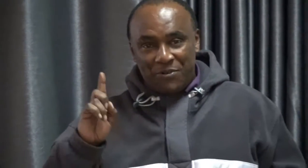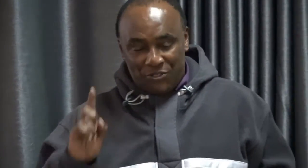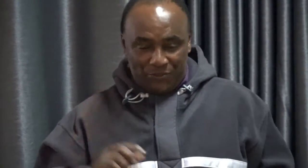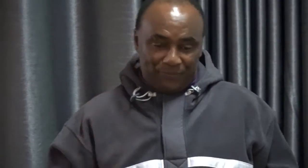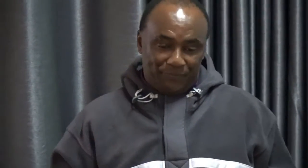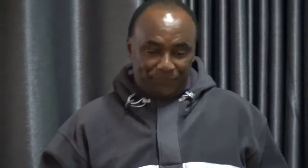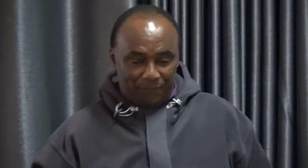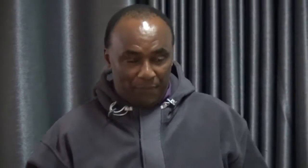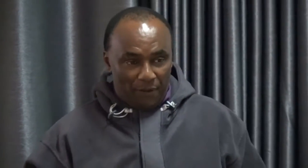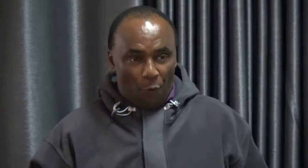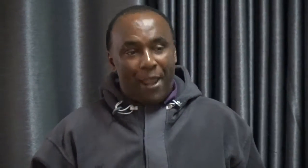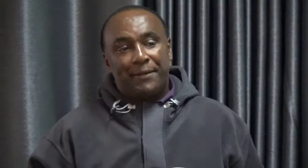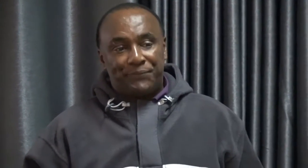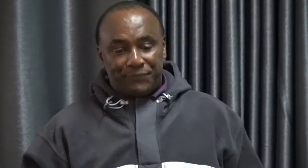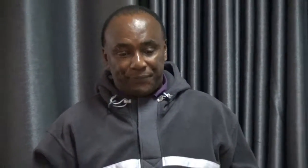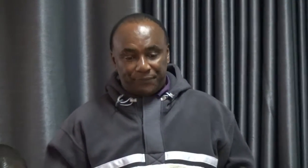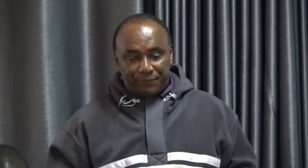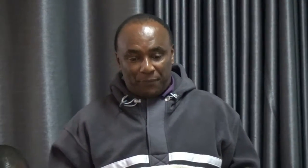become true.